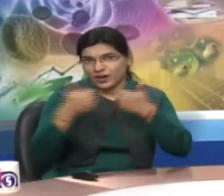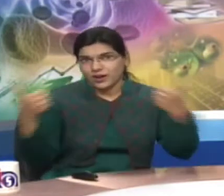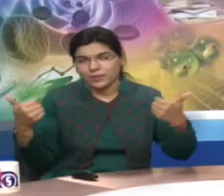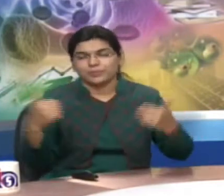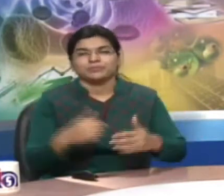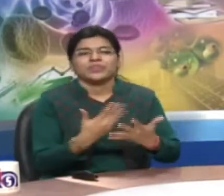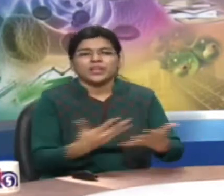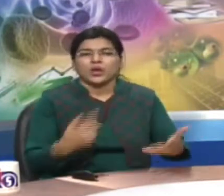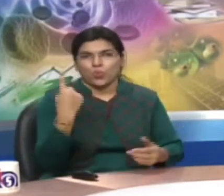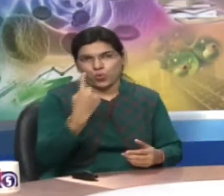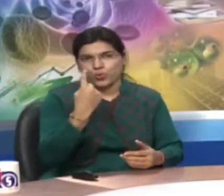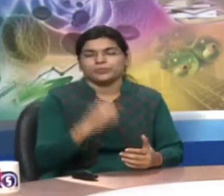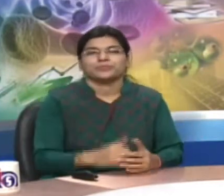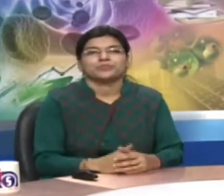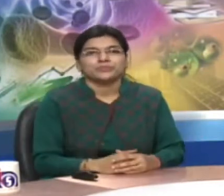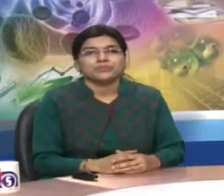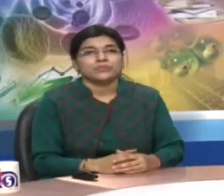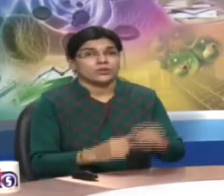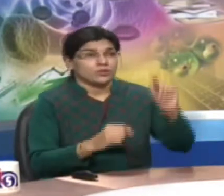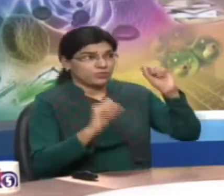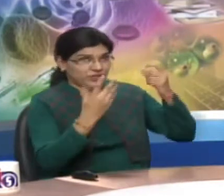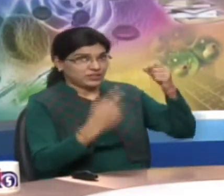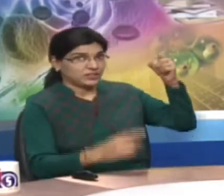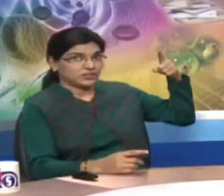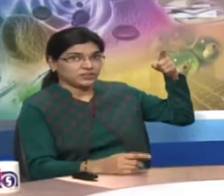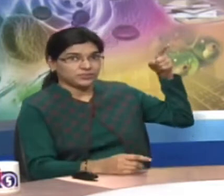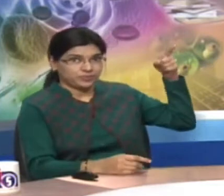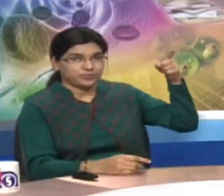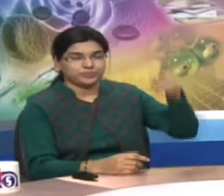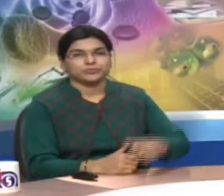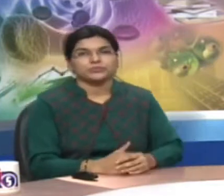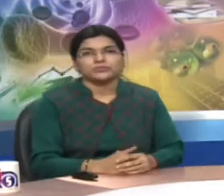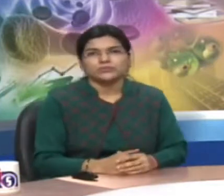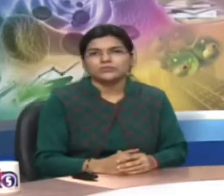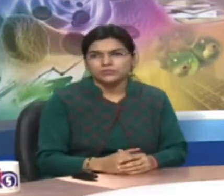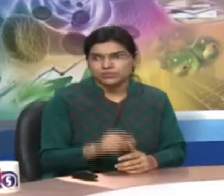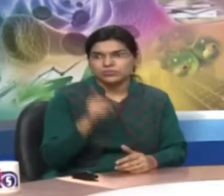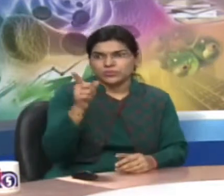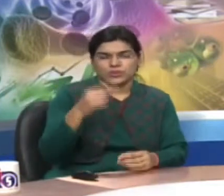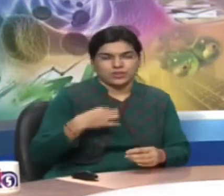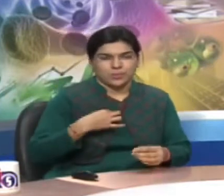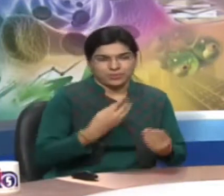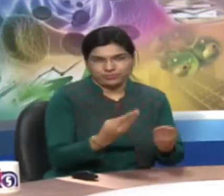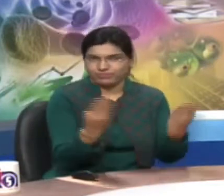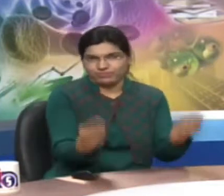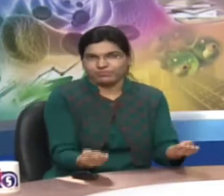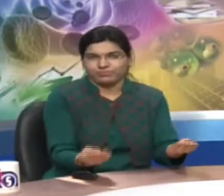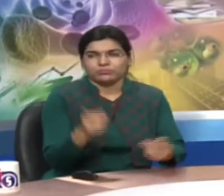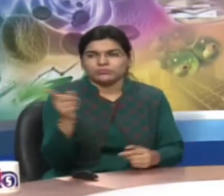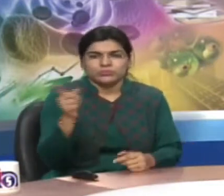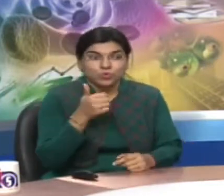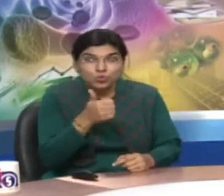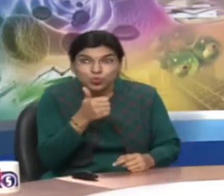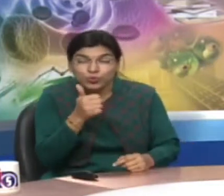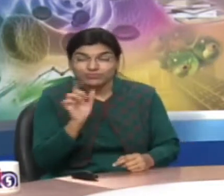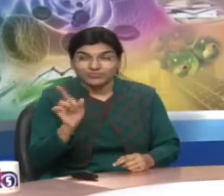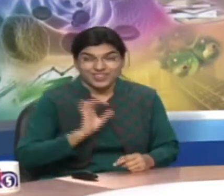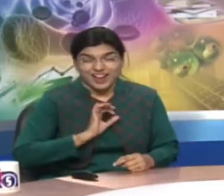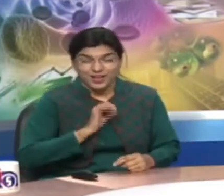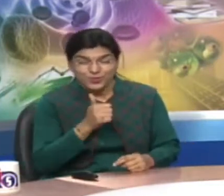Not related to the person, always remember. First example is, which dress is good?